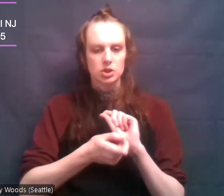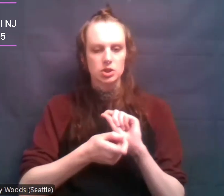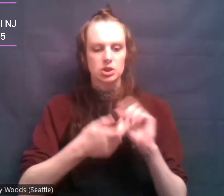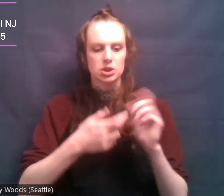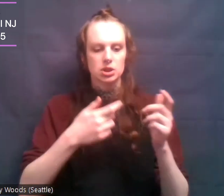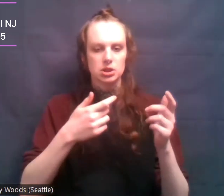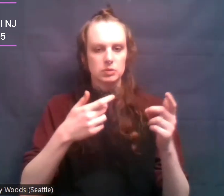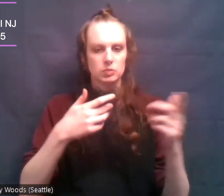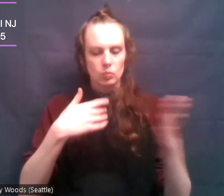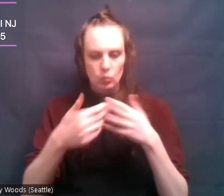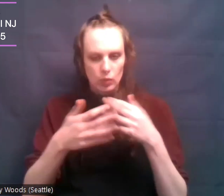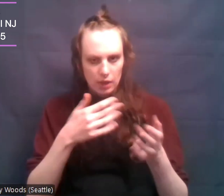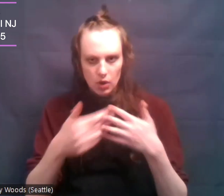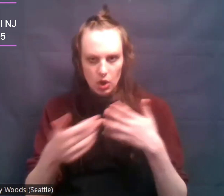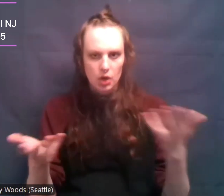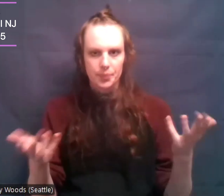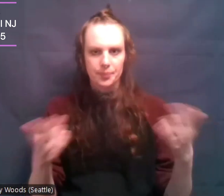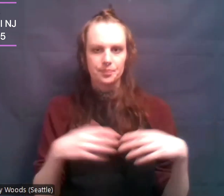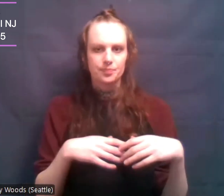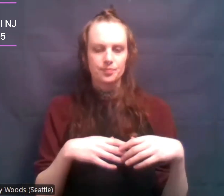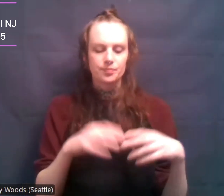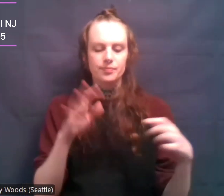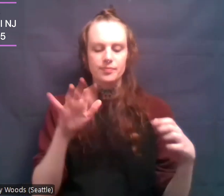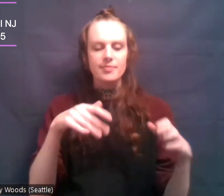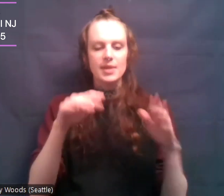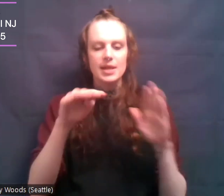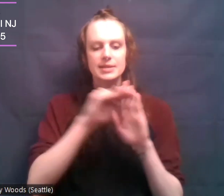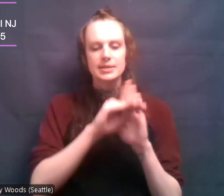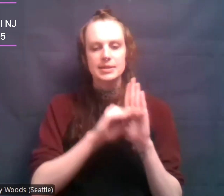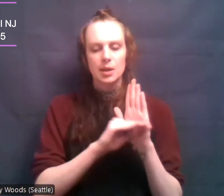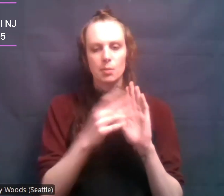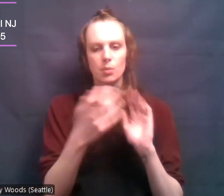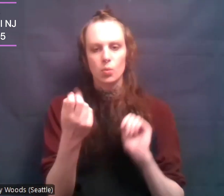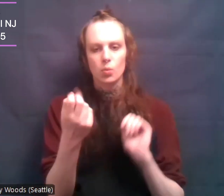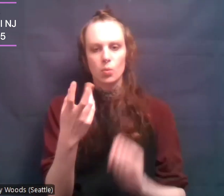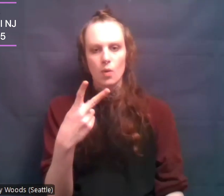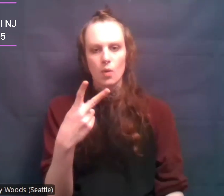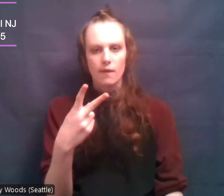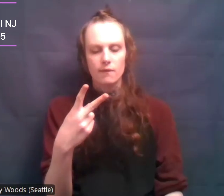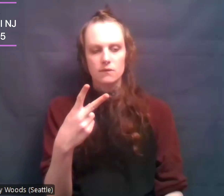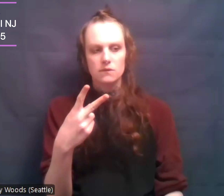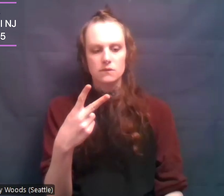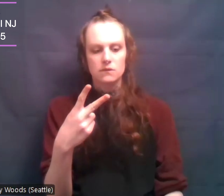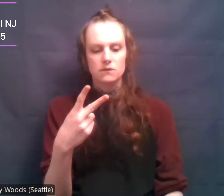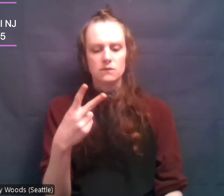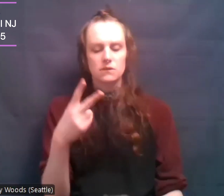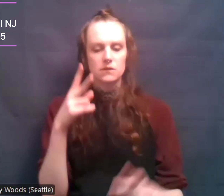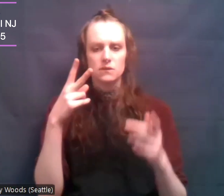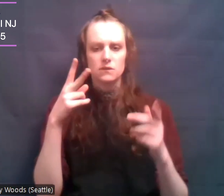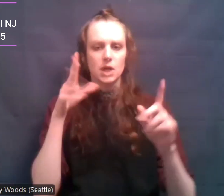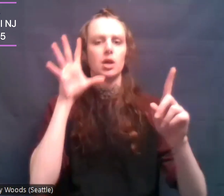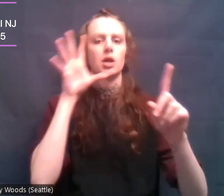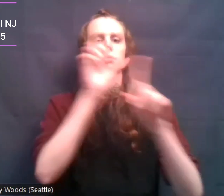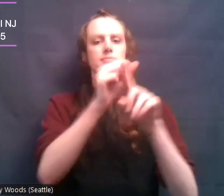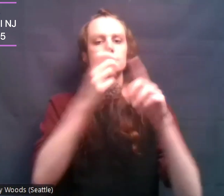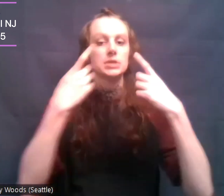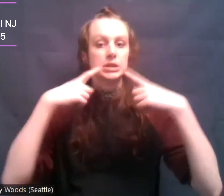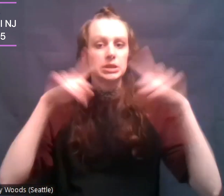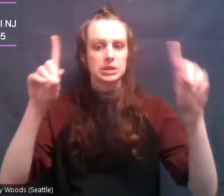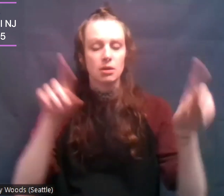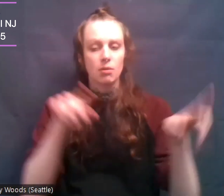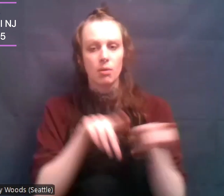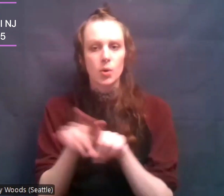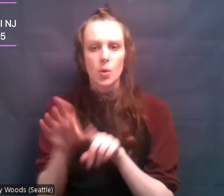but like that's step 12, getting through the steps. It's an accomplishment and it was the best thing that ever happened to me because, you